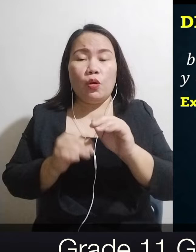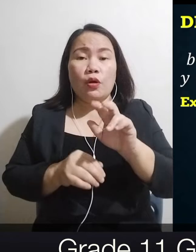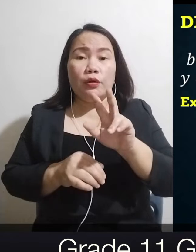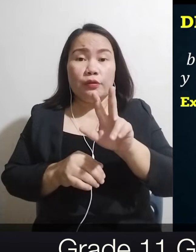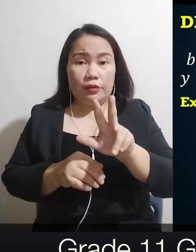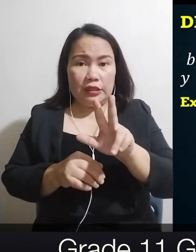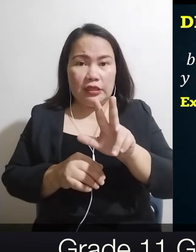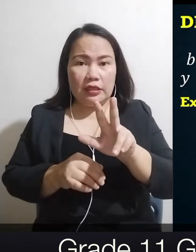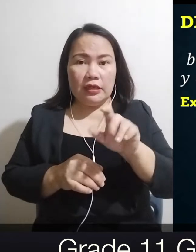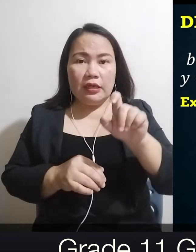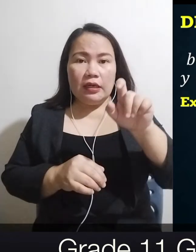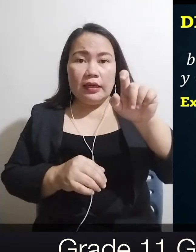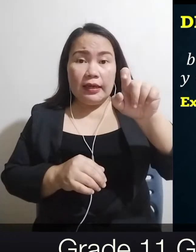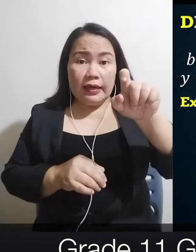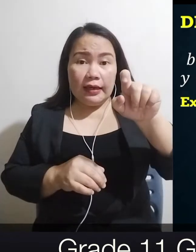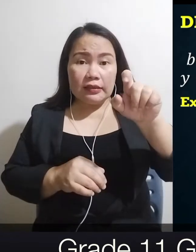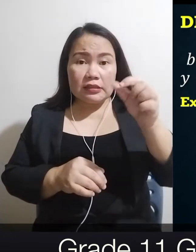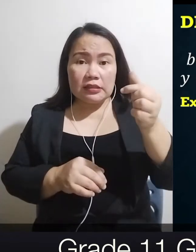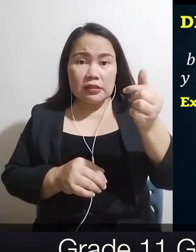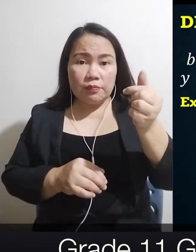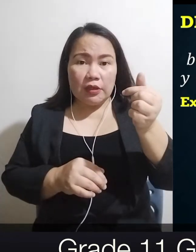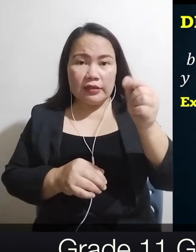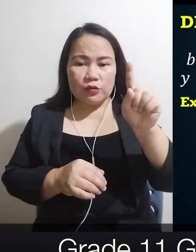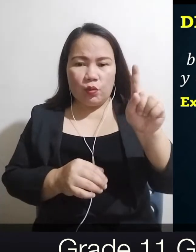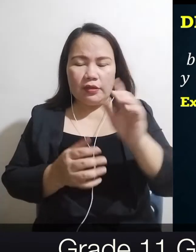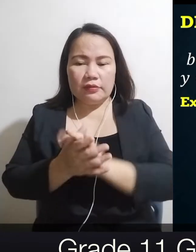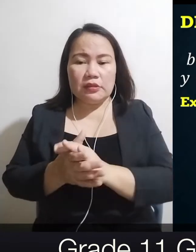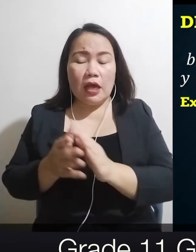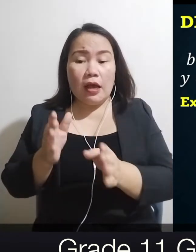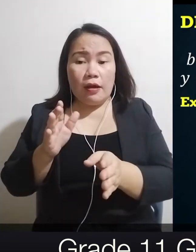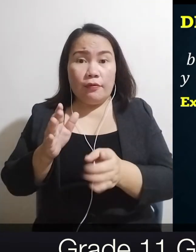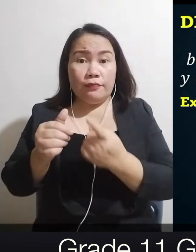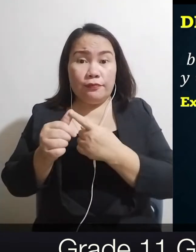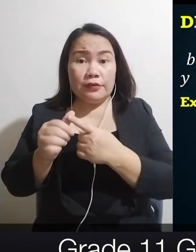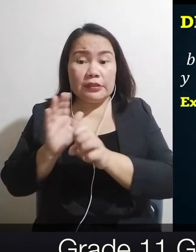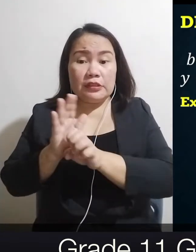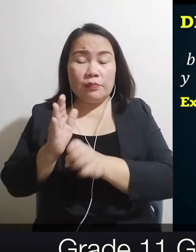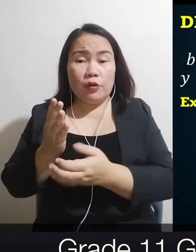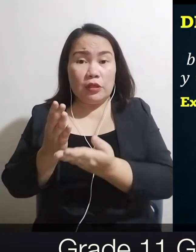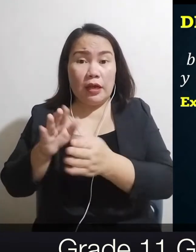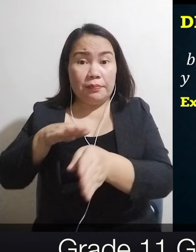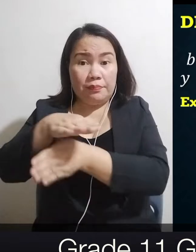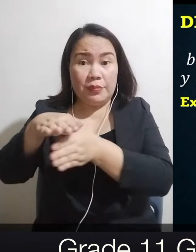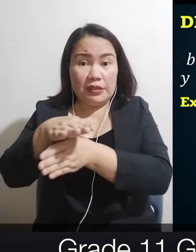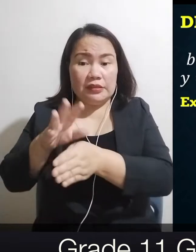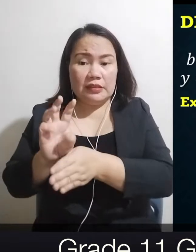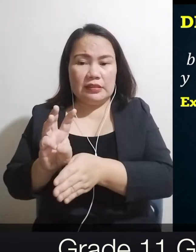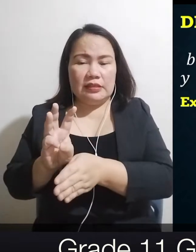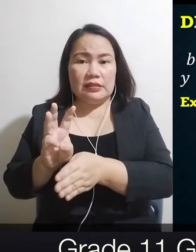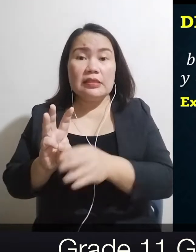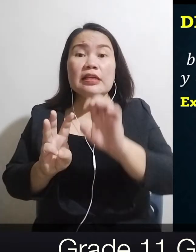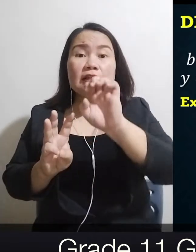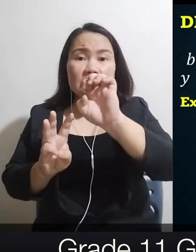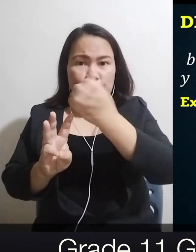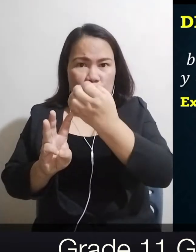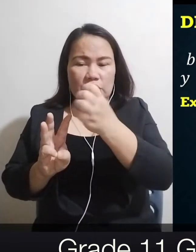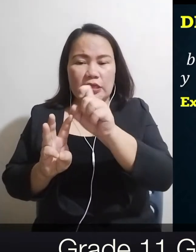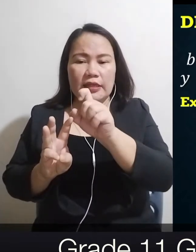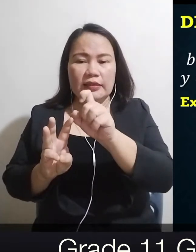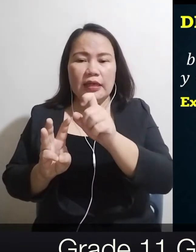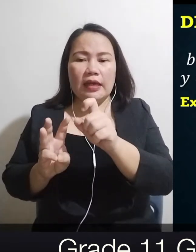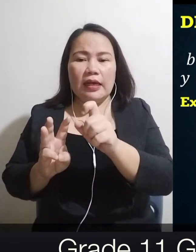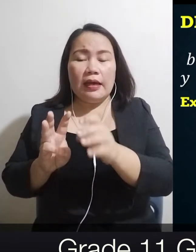So, sa unang example, yung base natin that is 6. And this is exponential function. Bakit? Yung base natin